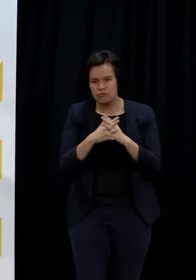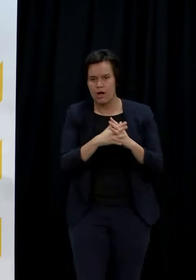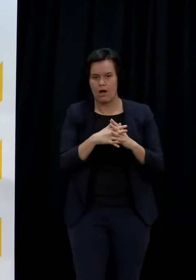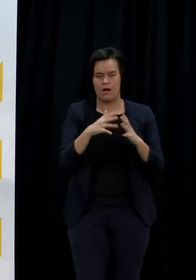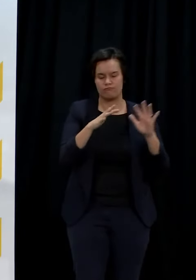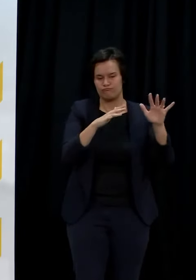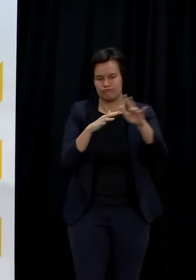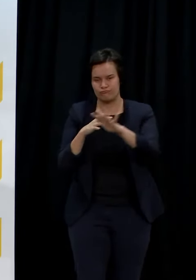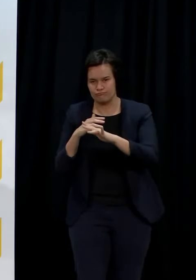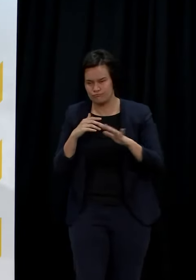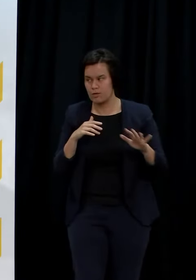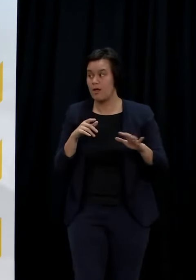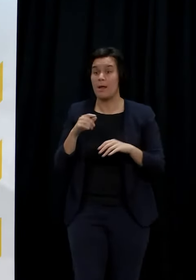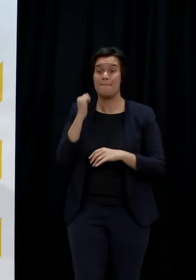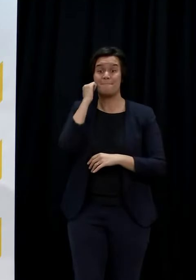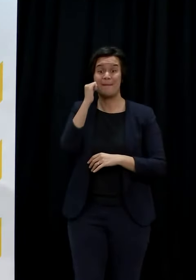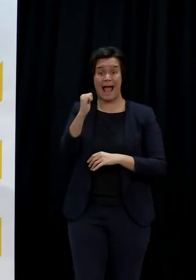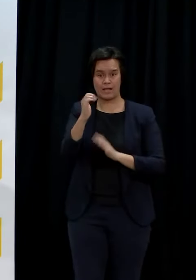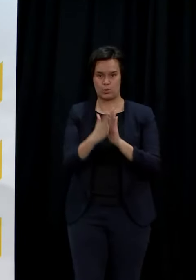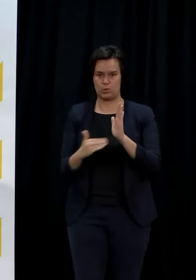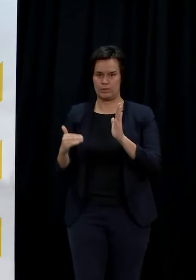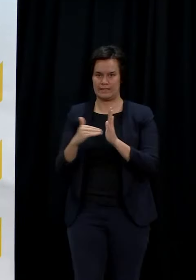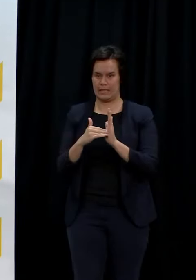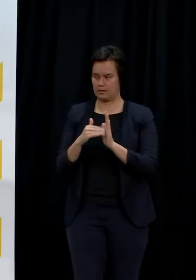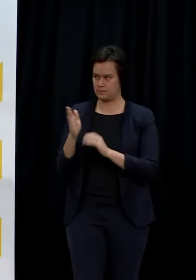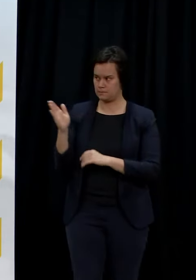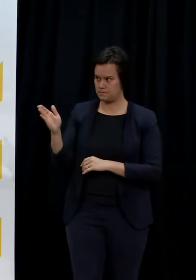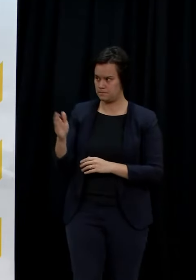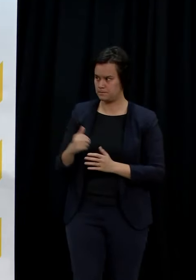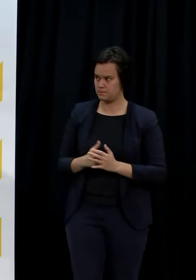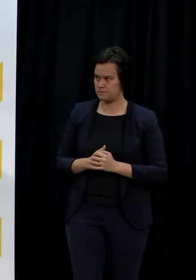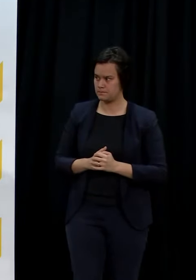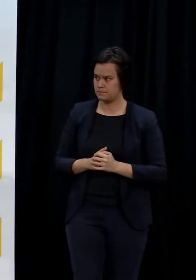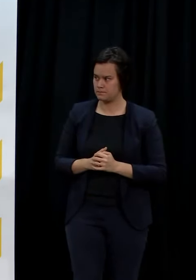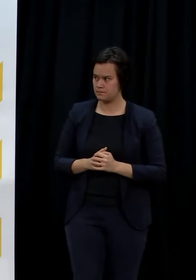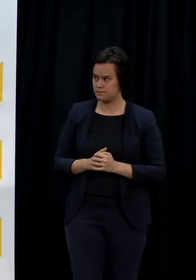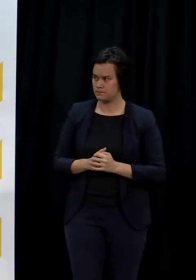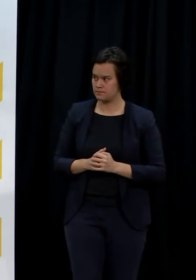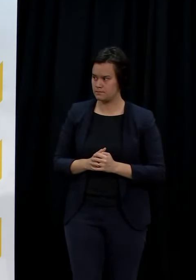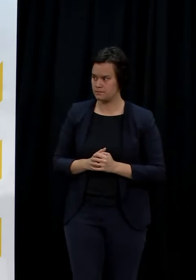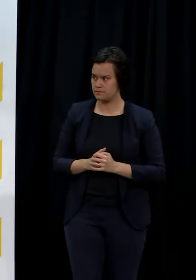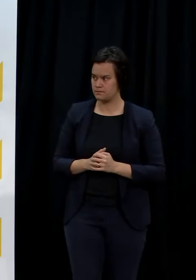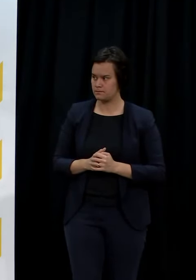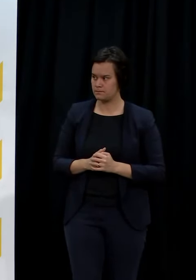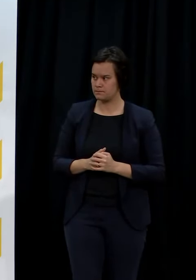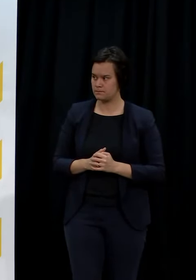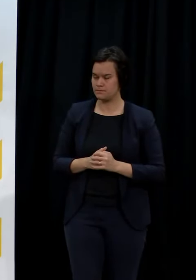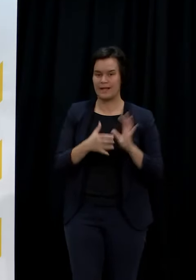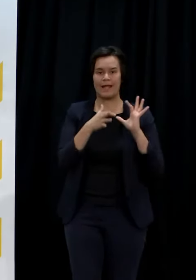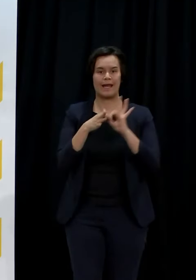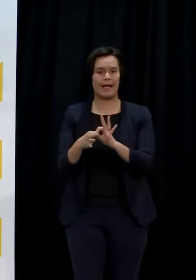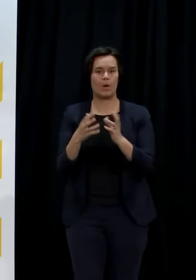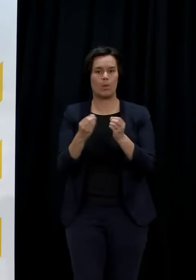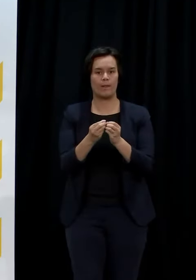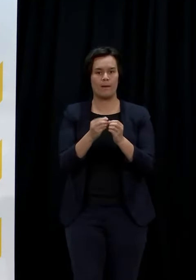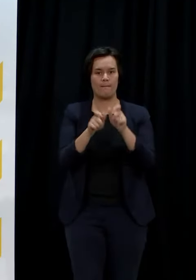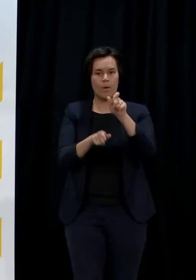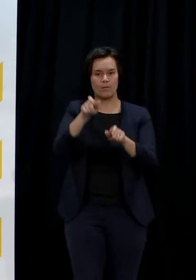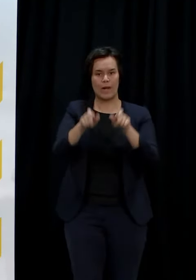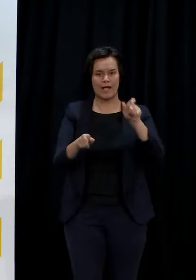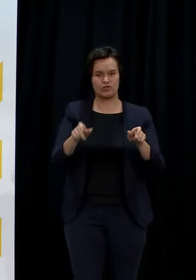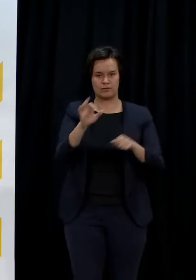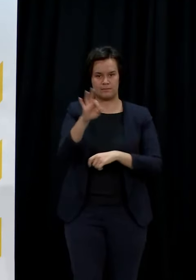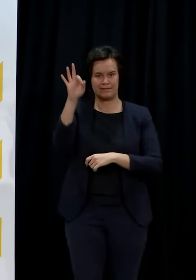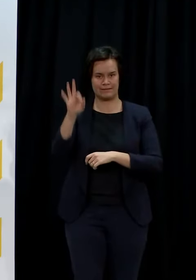of vaccination, and it's against a percentage of population to try and make it a fair comparison. You